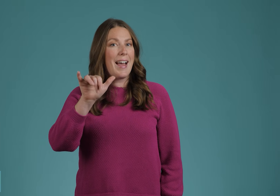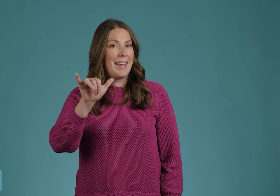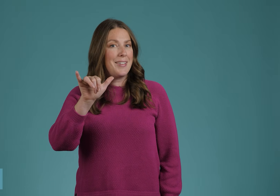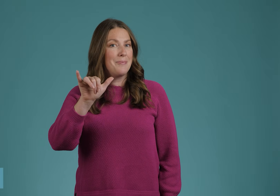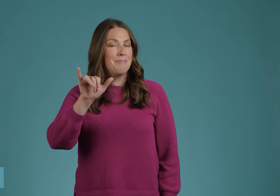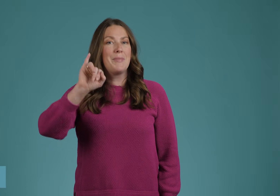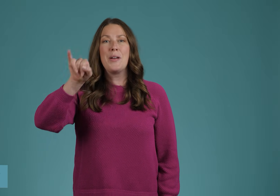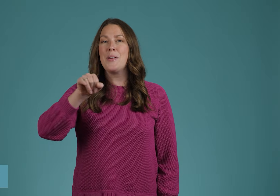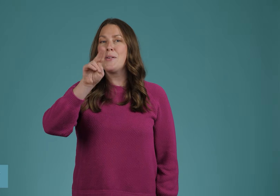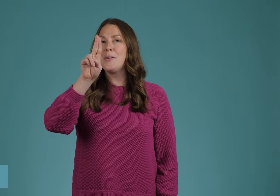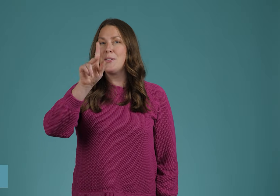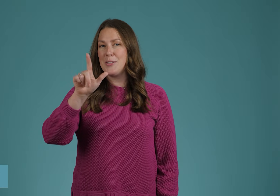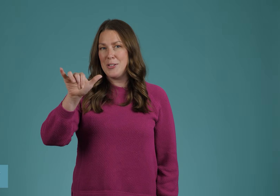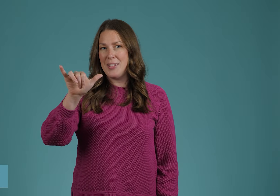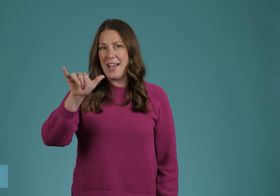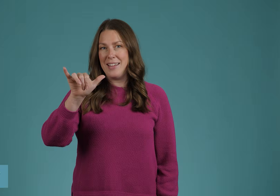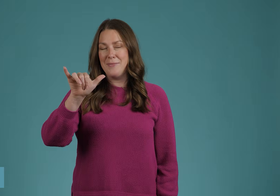July. July.